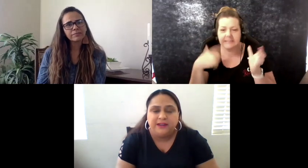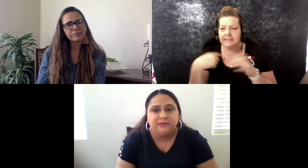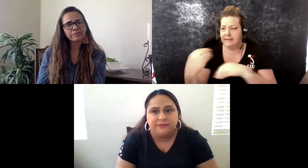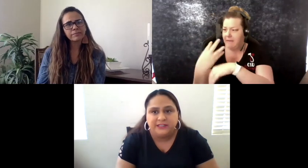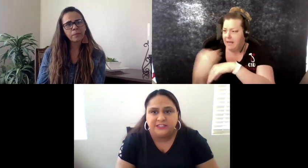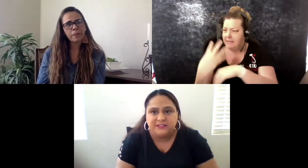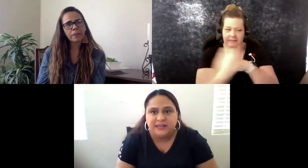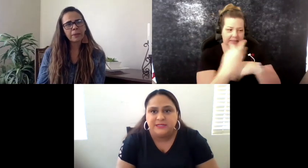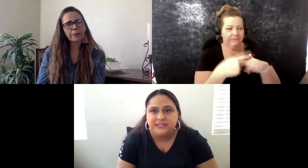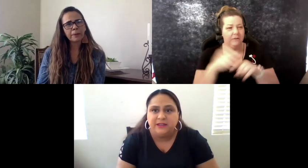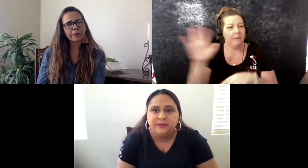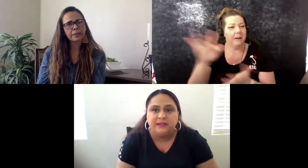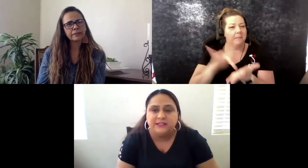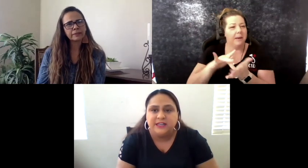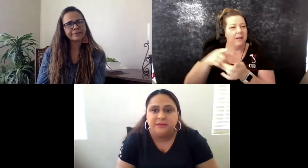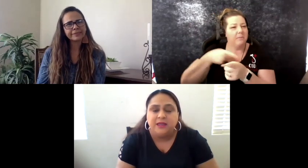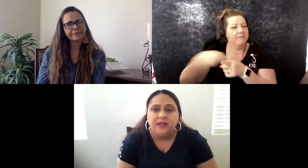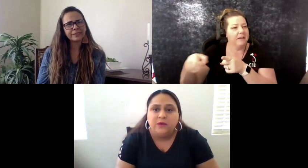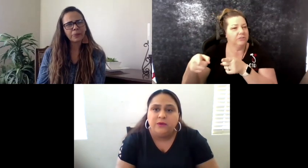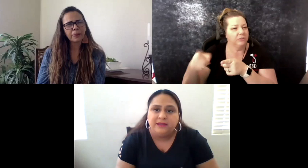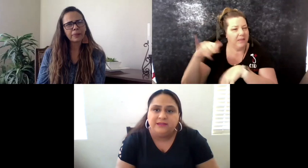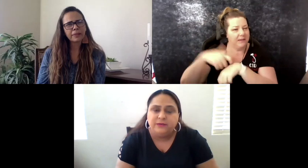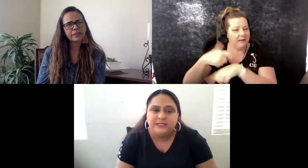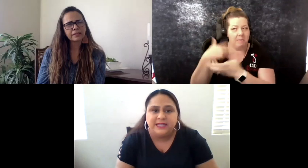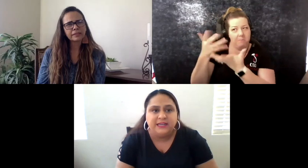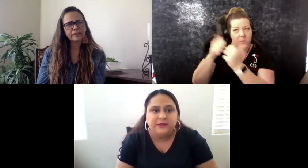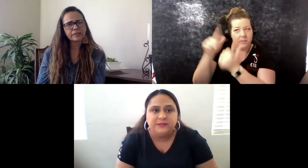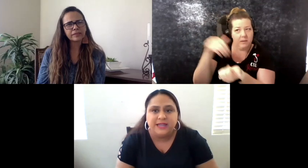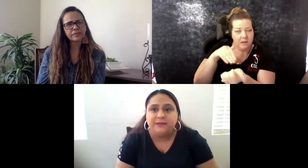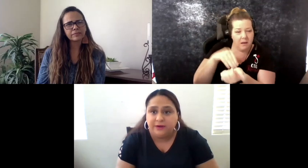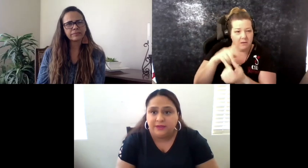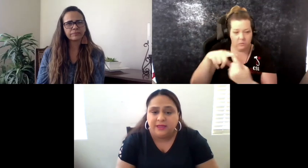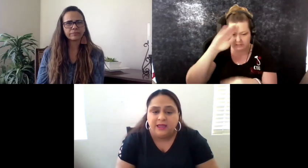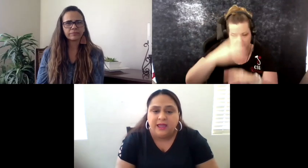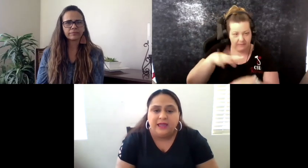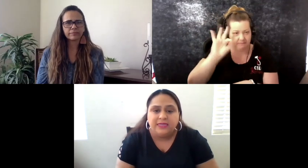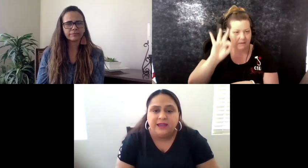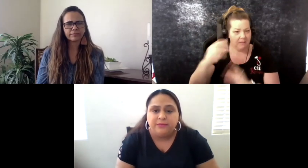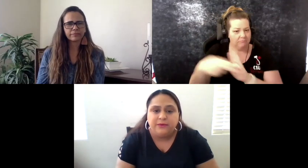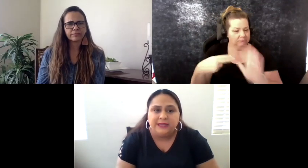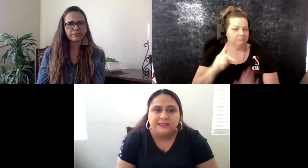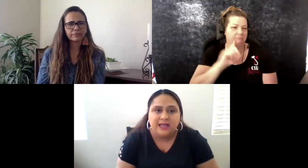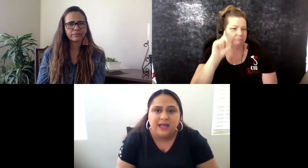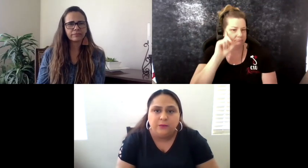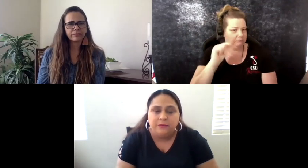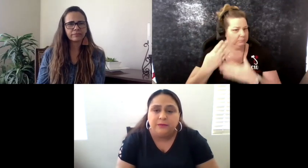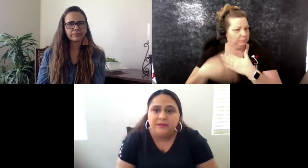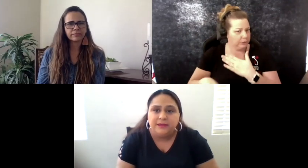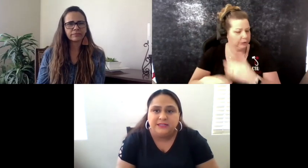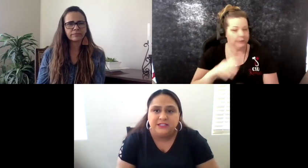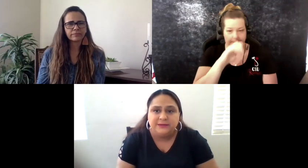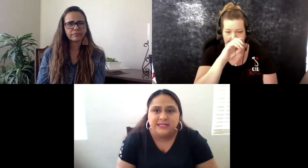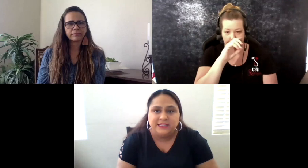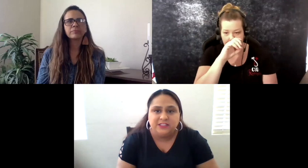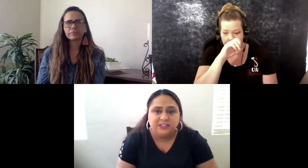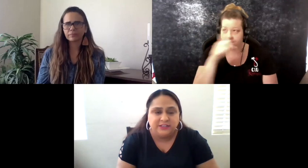the medical professionals that I was dealing with at the time when my son was diagnosed at birth. At that point, we were